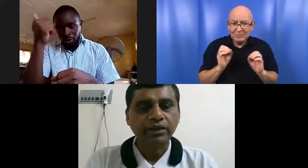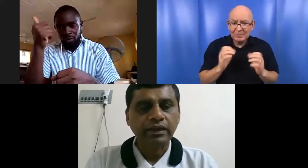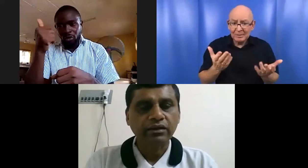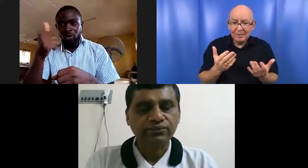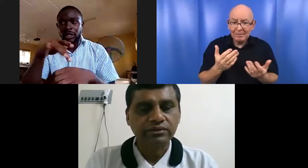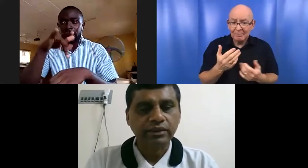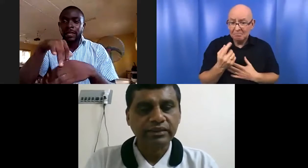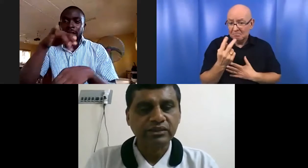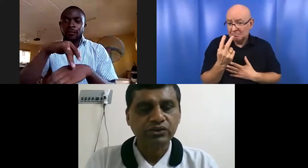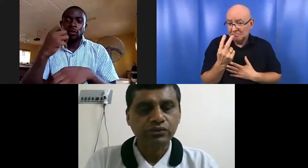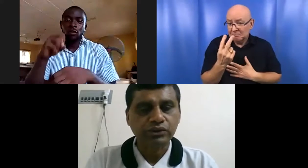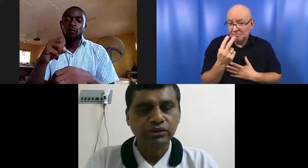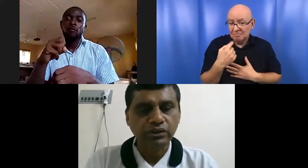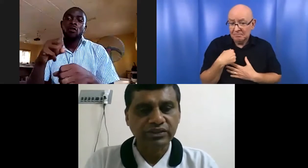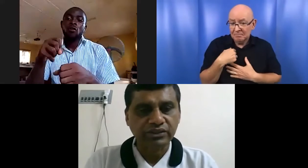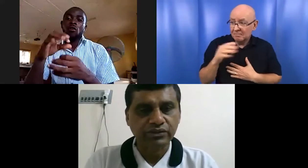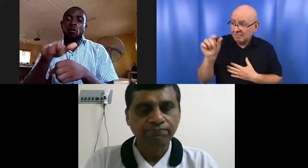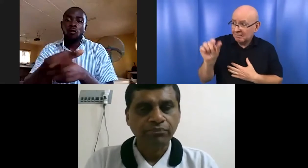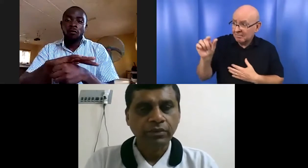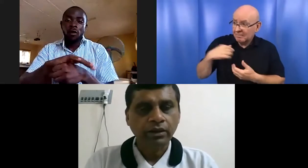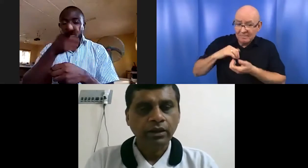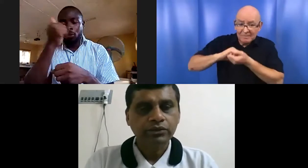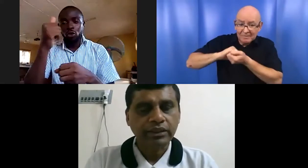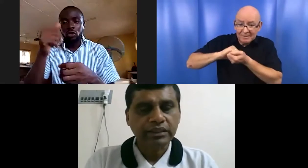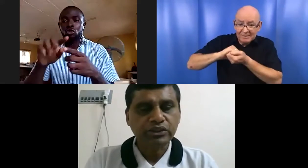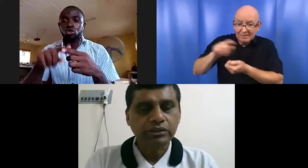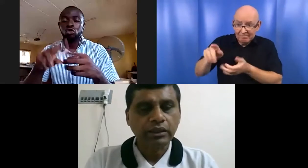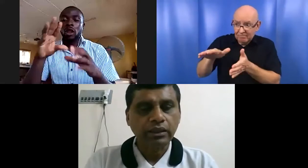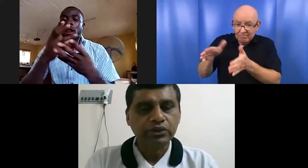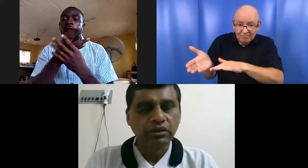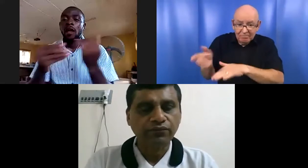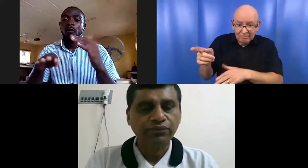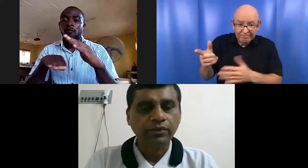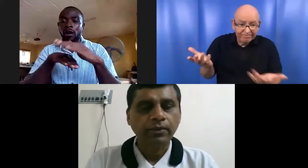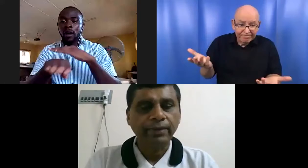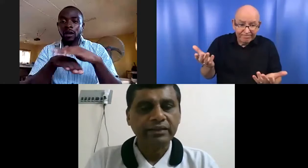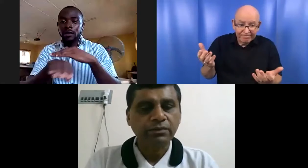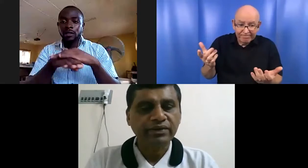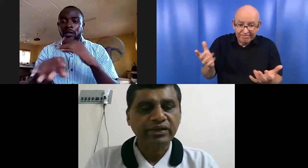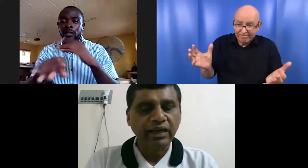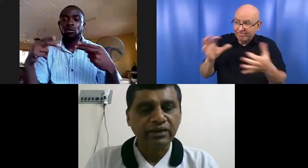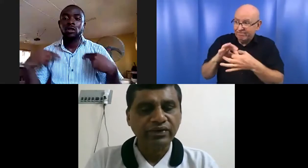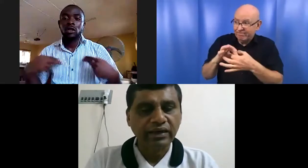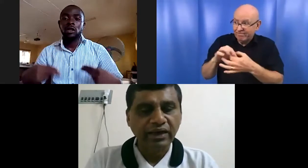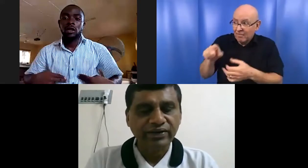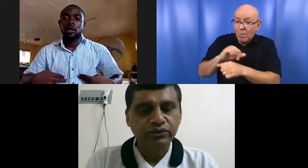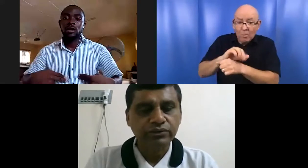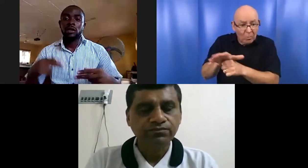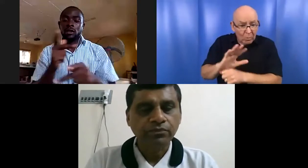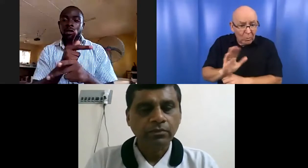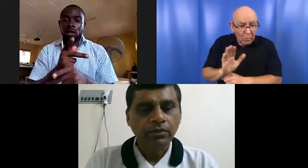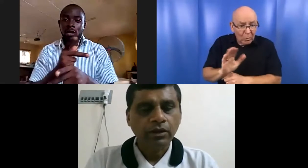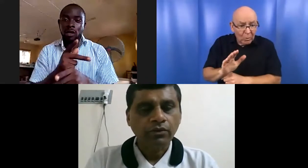the lack of access to services. So it is a sort of battle between life and